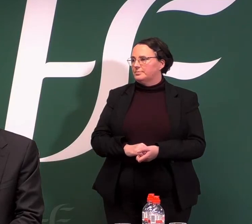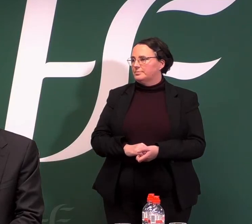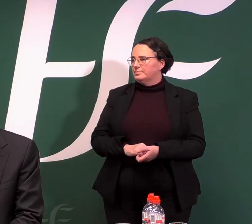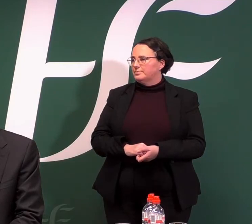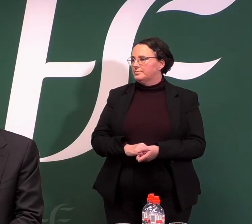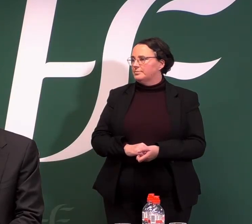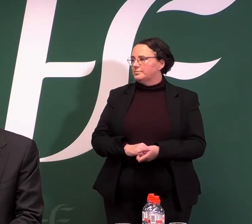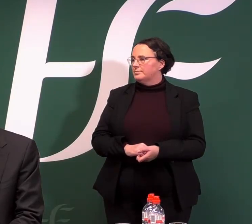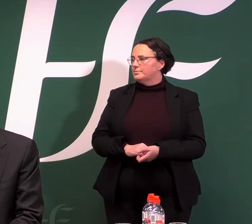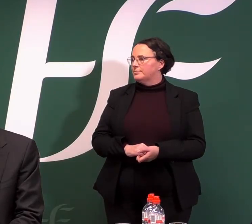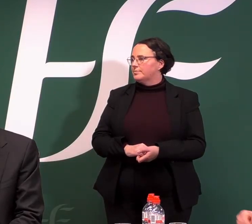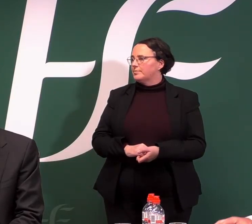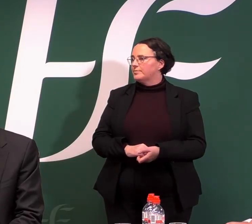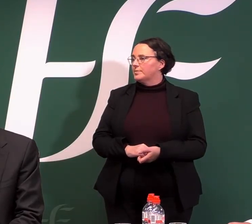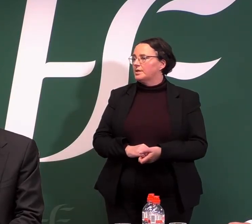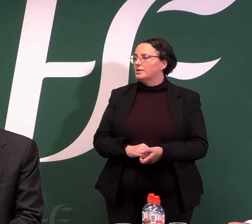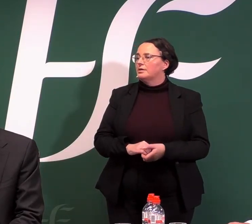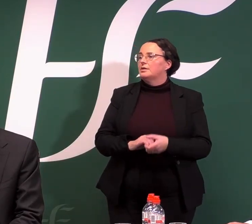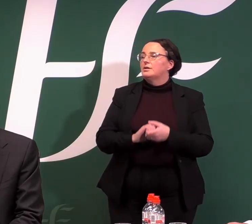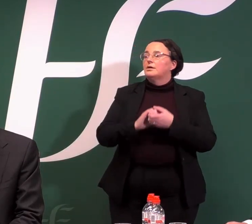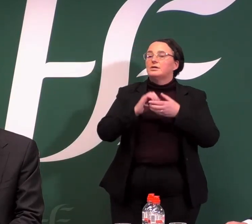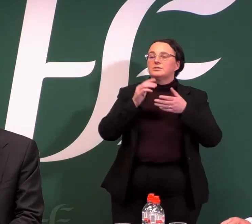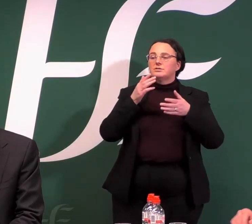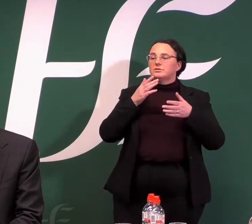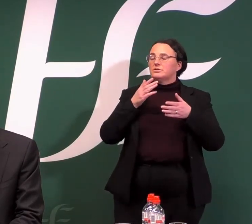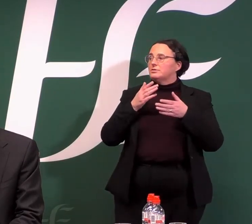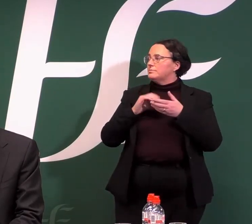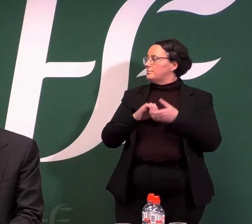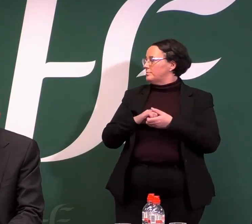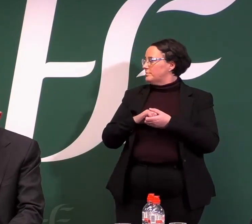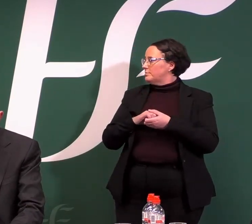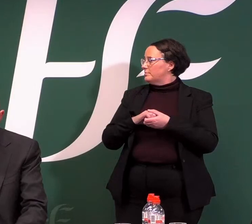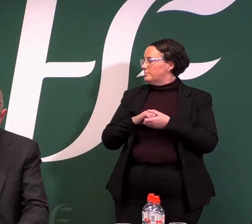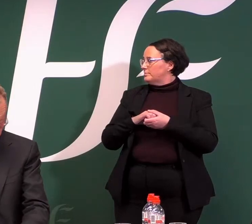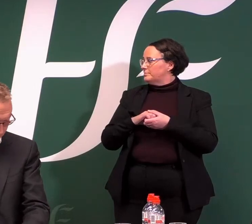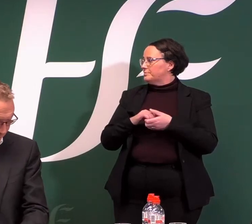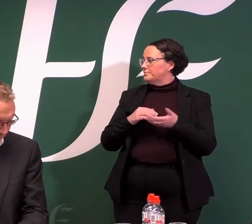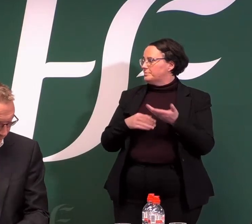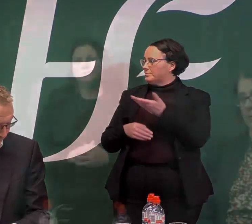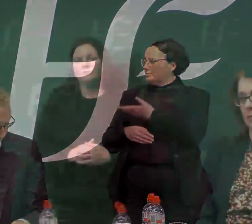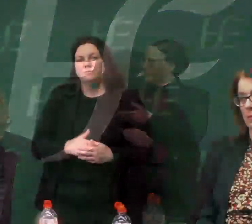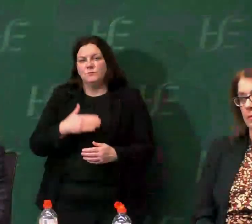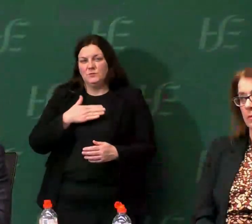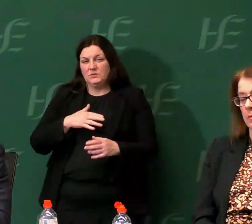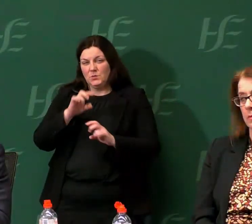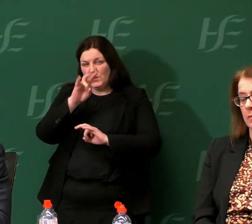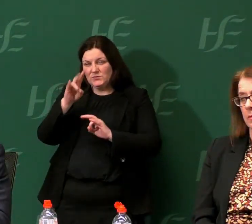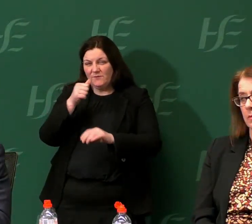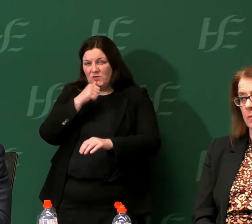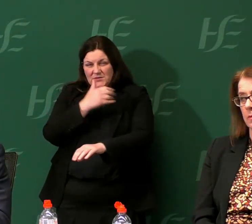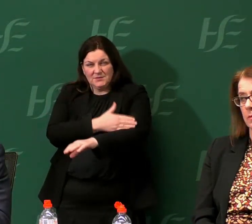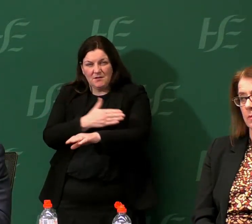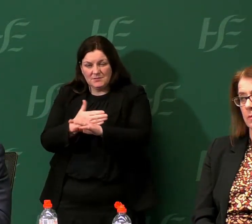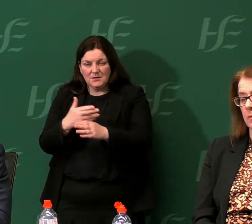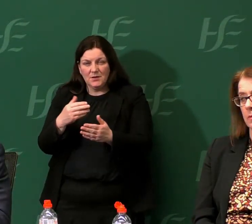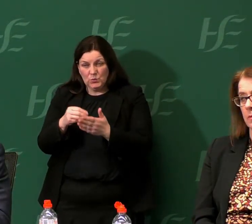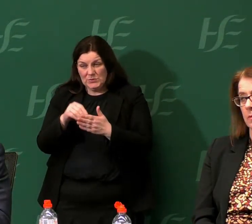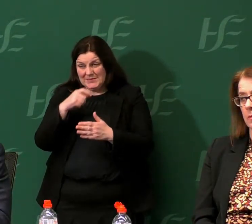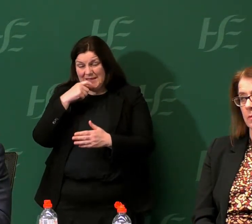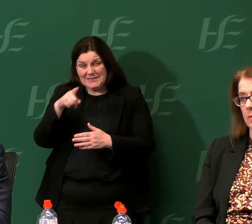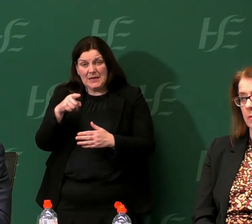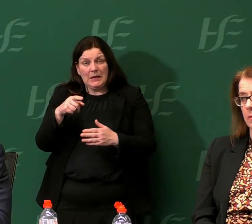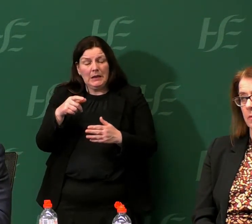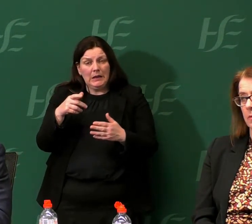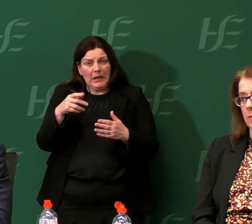Hi, just to start, Paul, you said last week that there were quite high rates of